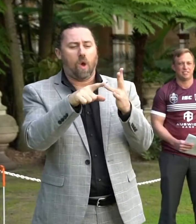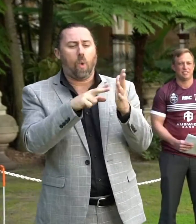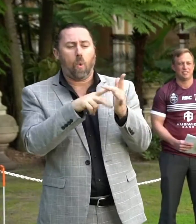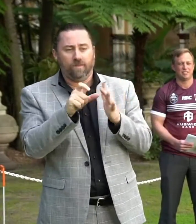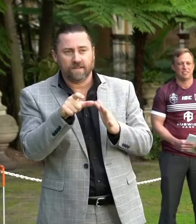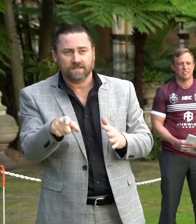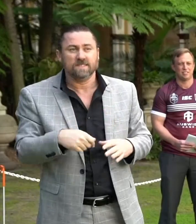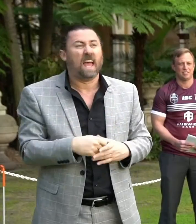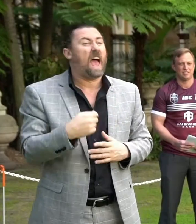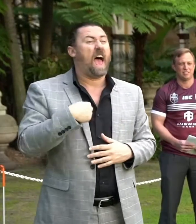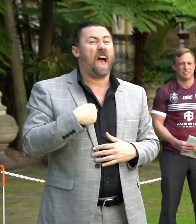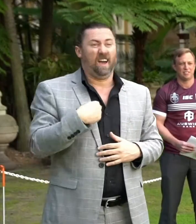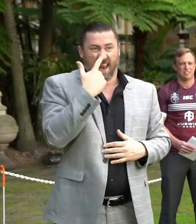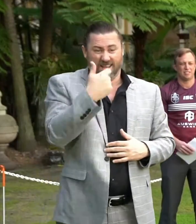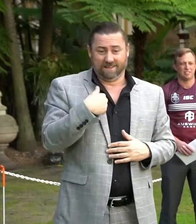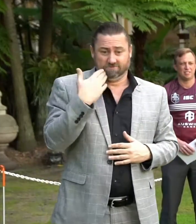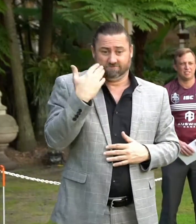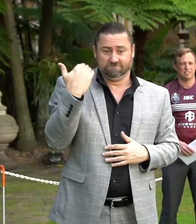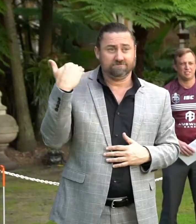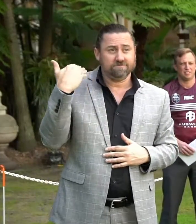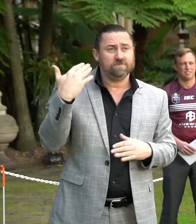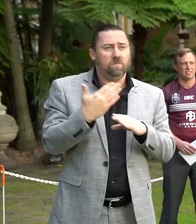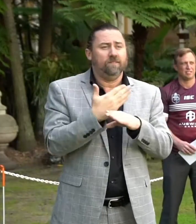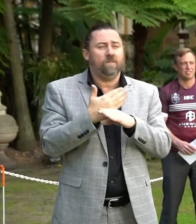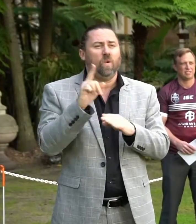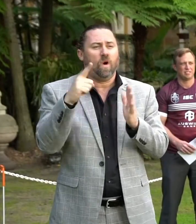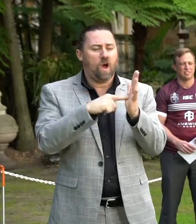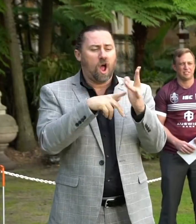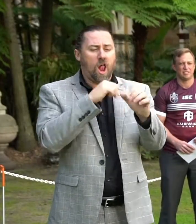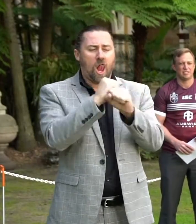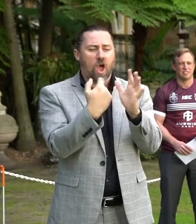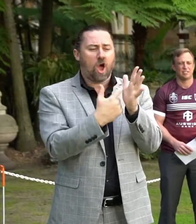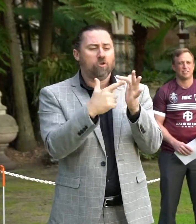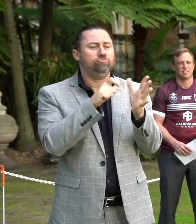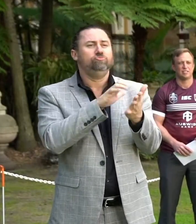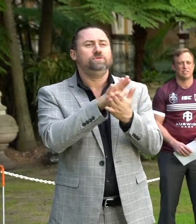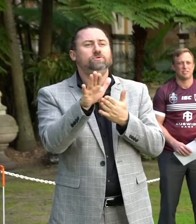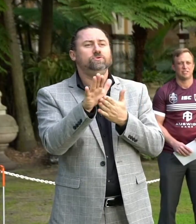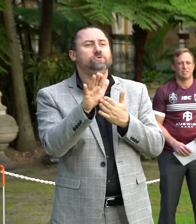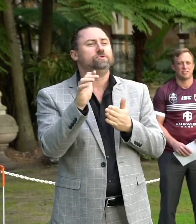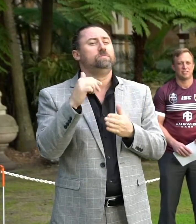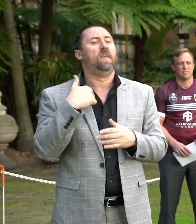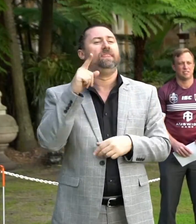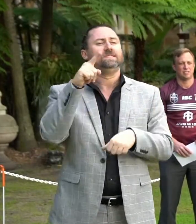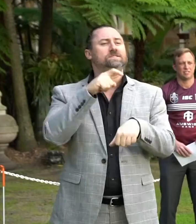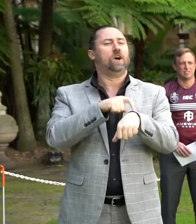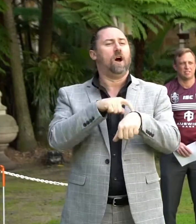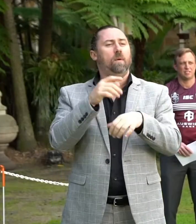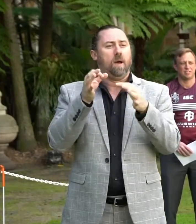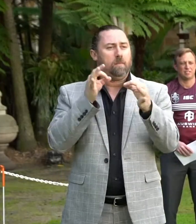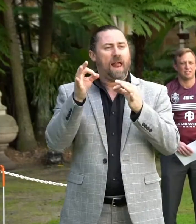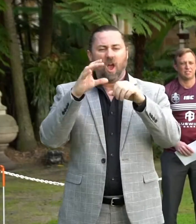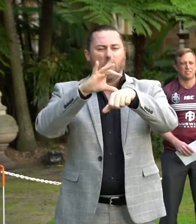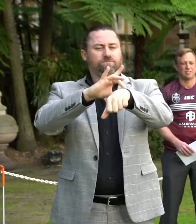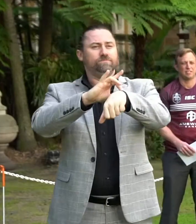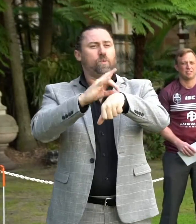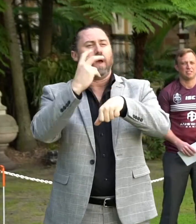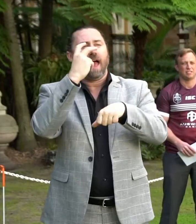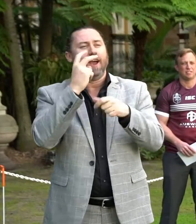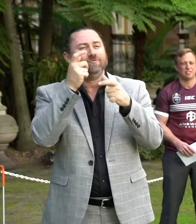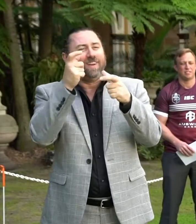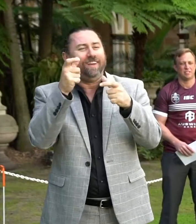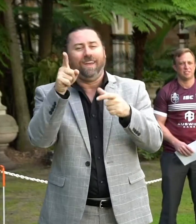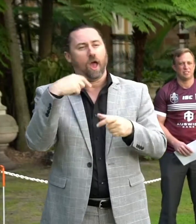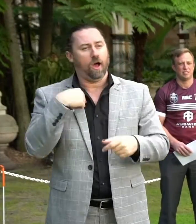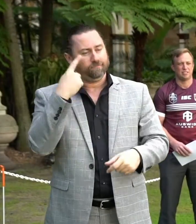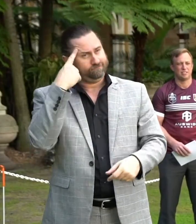went to my local pharmacy just before I went to Longreach because I was going to be visiting an aged care unit in the hospital, and I encourage